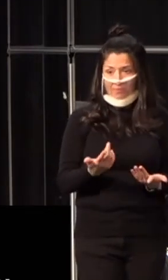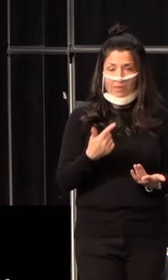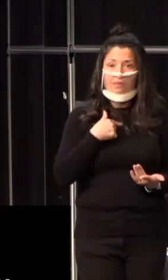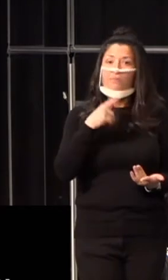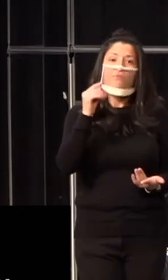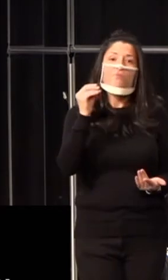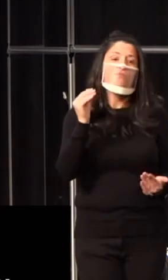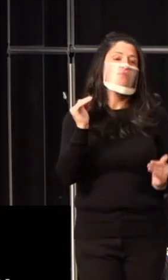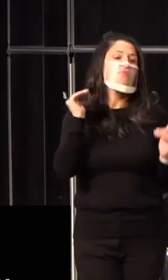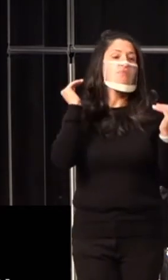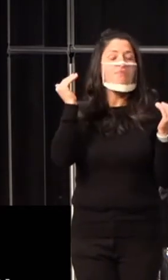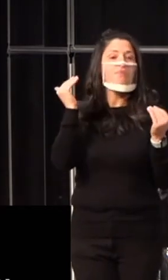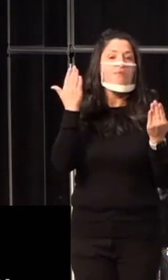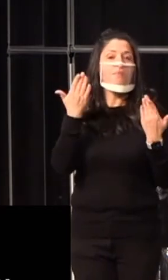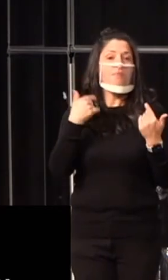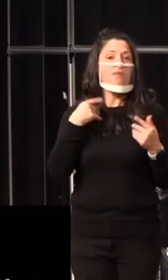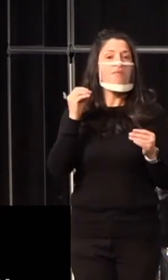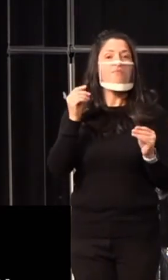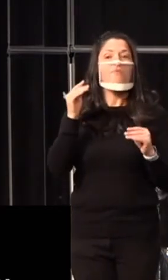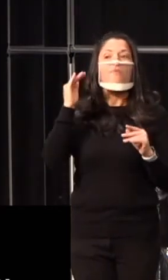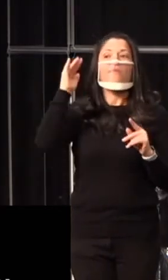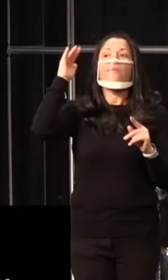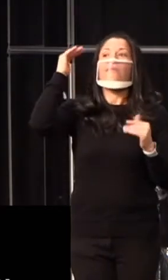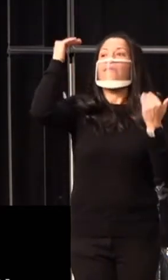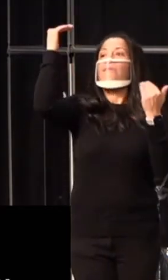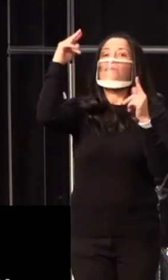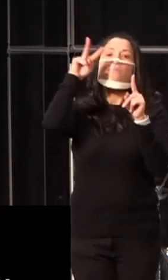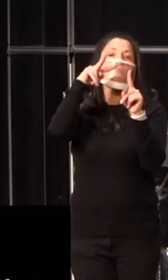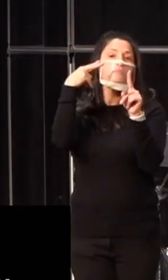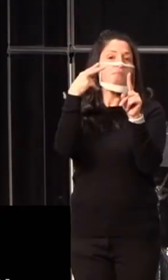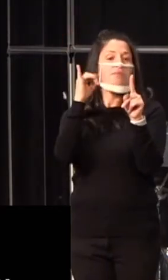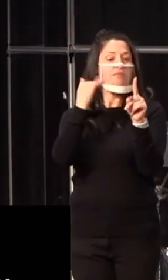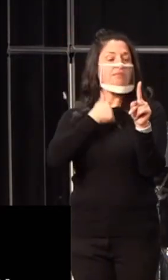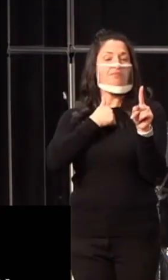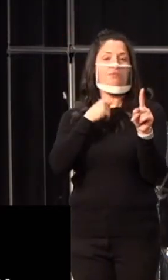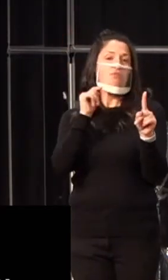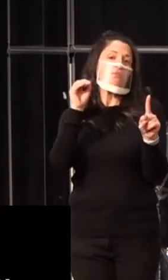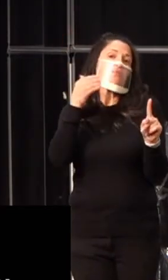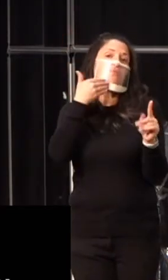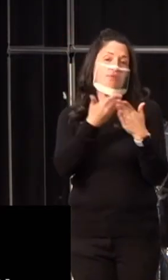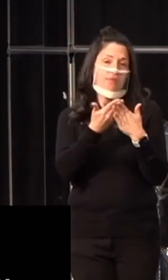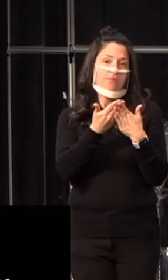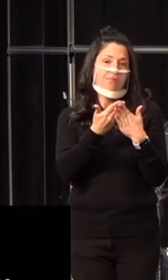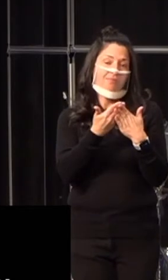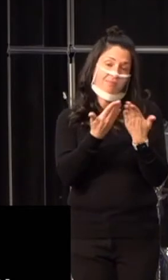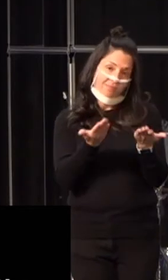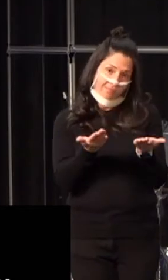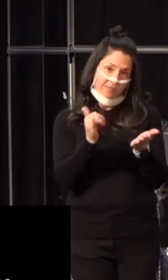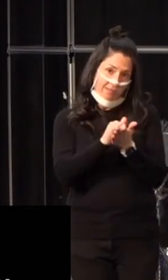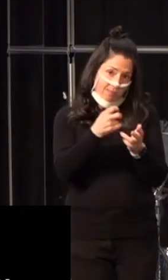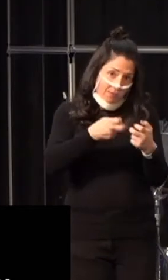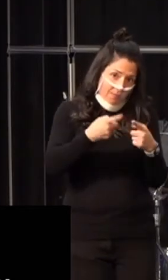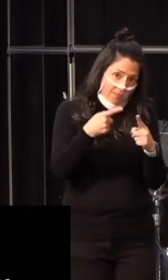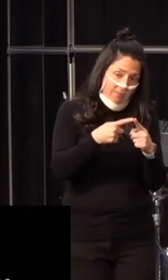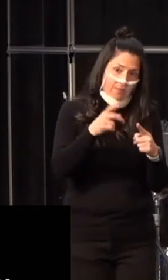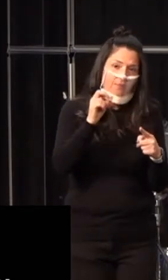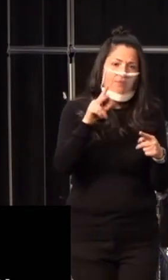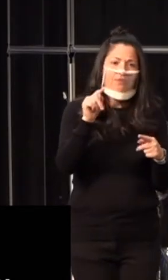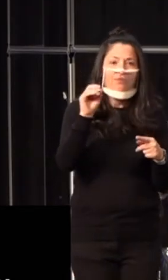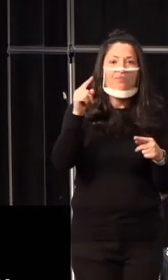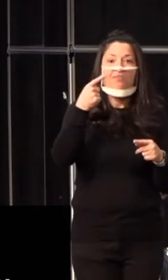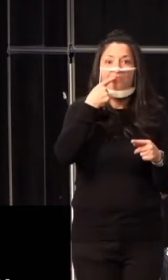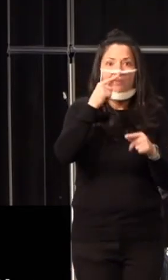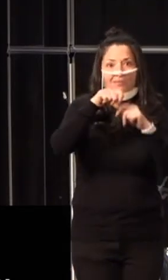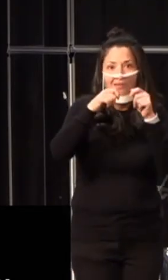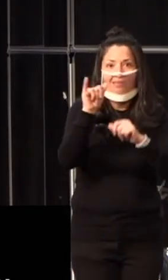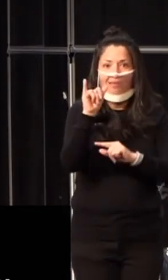I'm too eloquent. Maybe we have too high of a view of ourselves. And we think we're too good, and we get in the way. Too tongue-tied, like